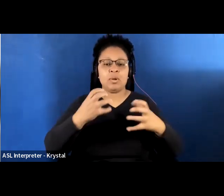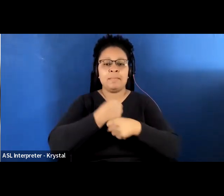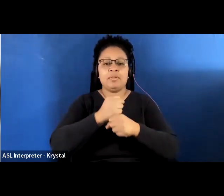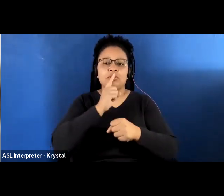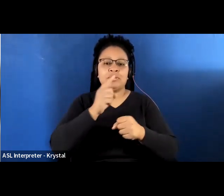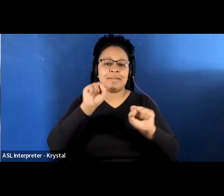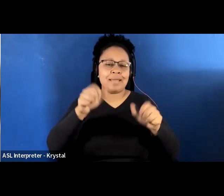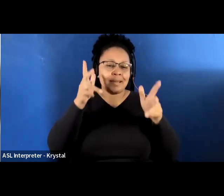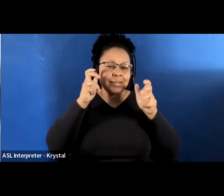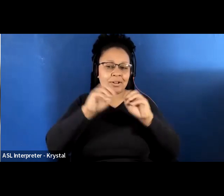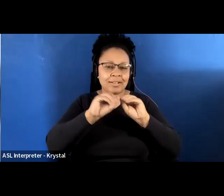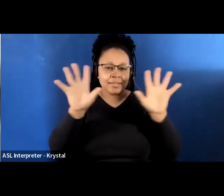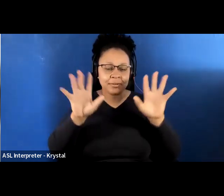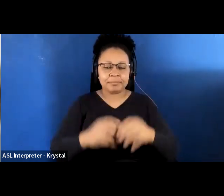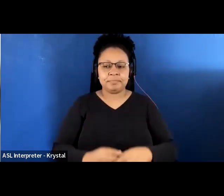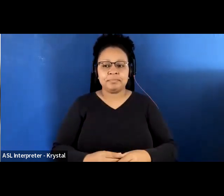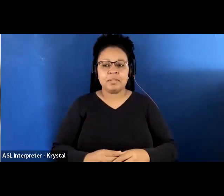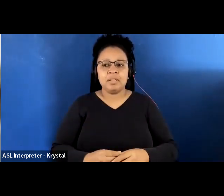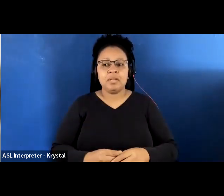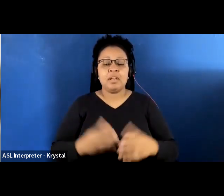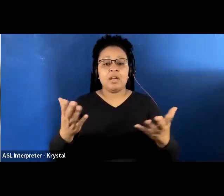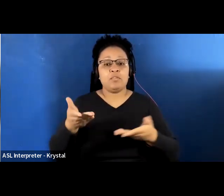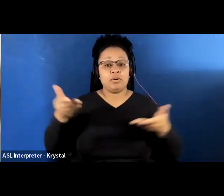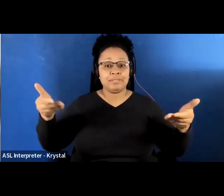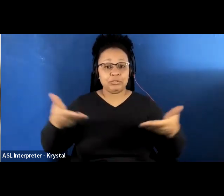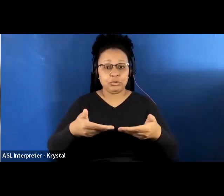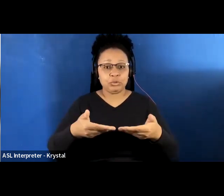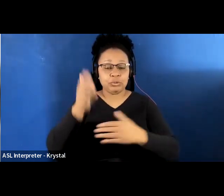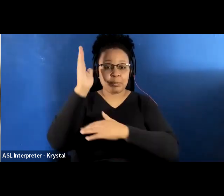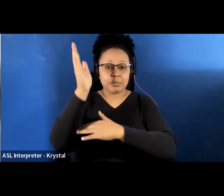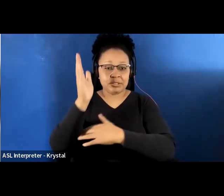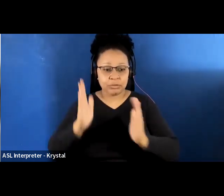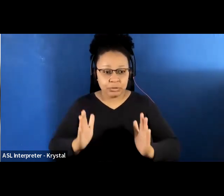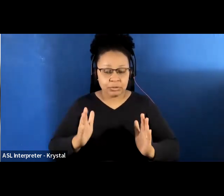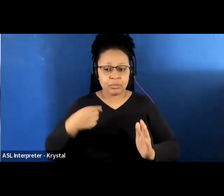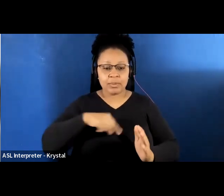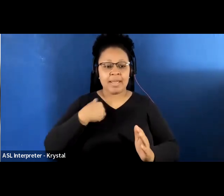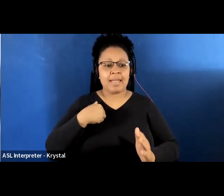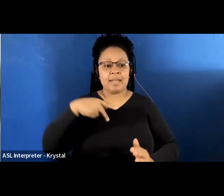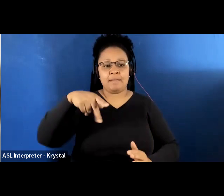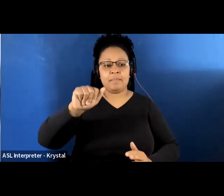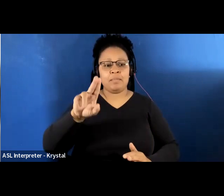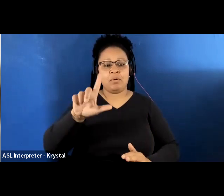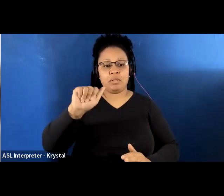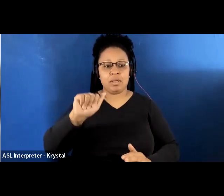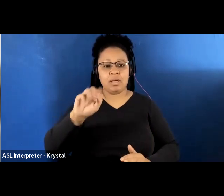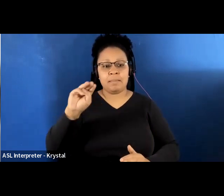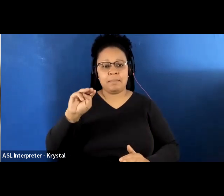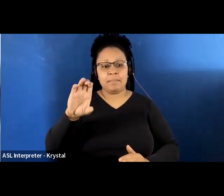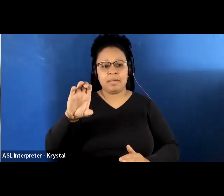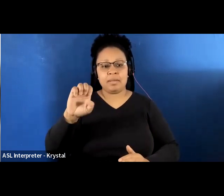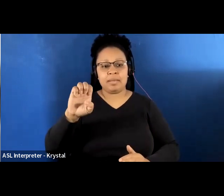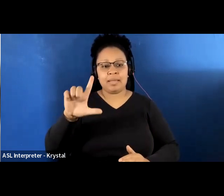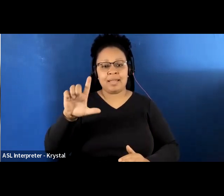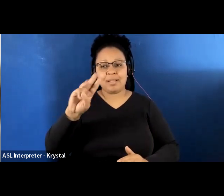Thank you. And just to introduce your presenter today, we have Paula McElwee.